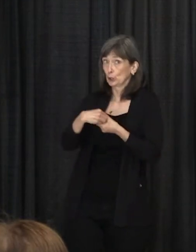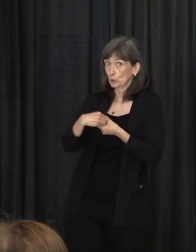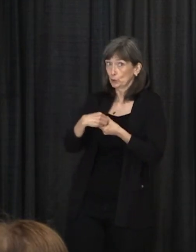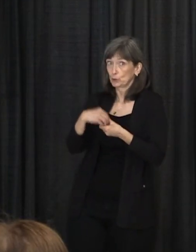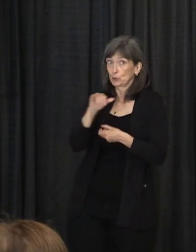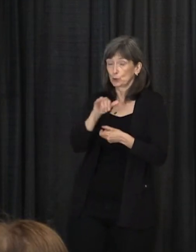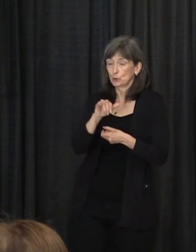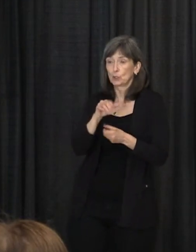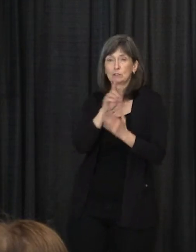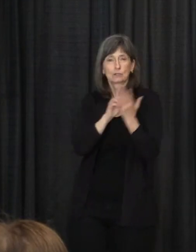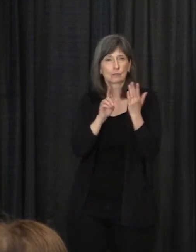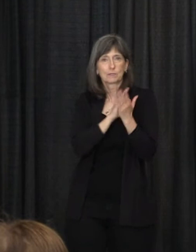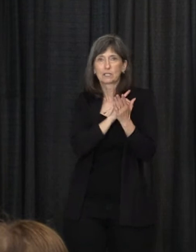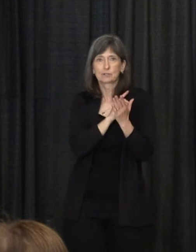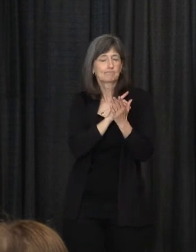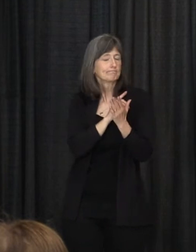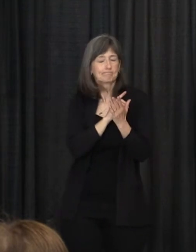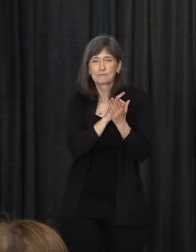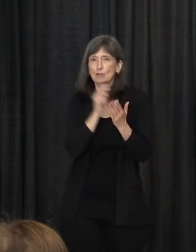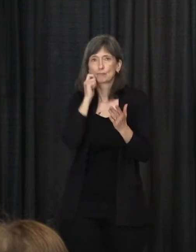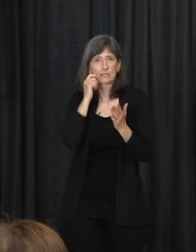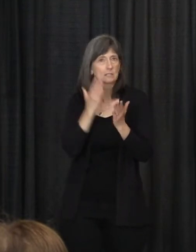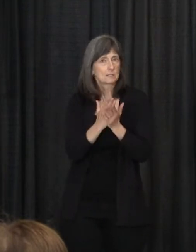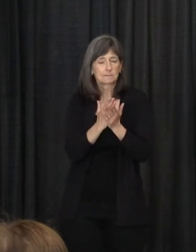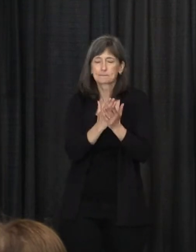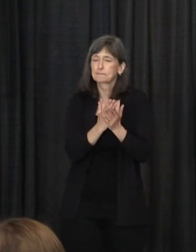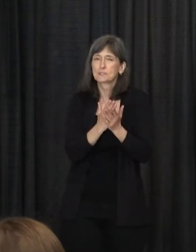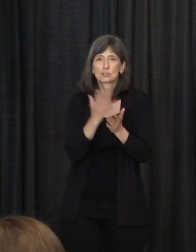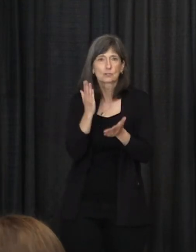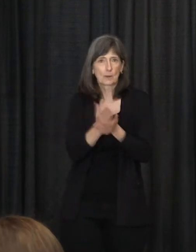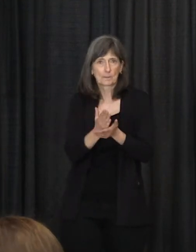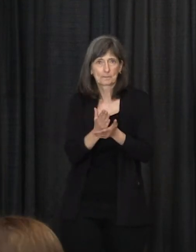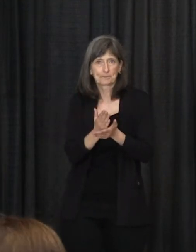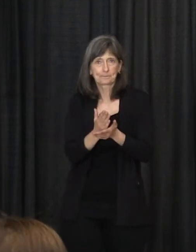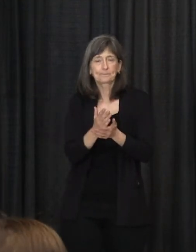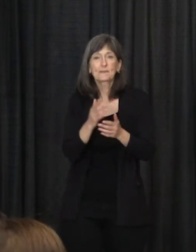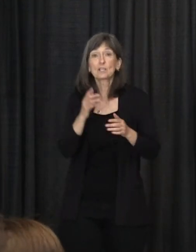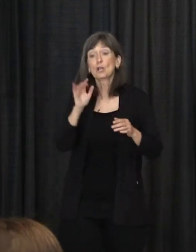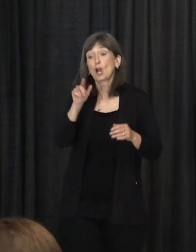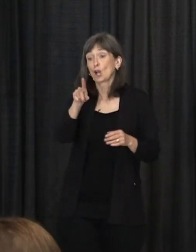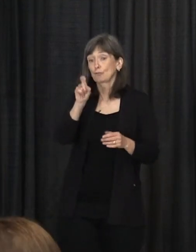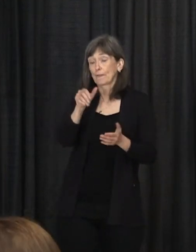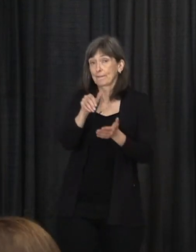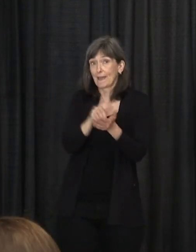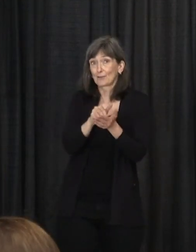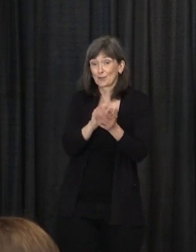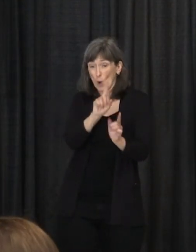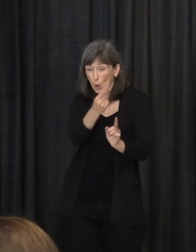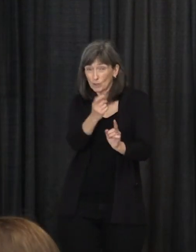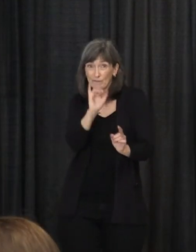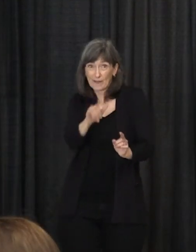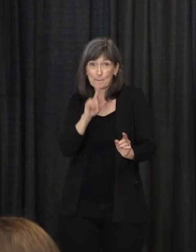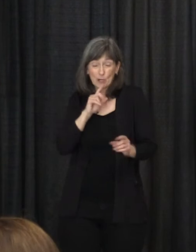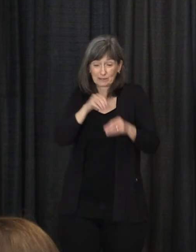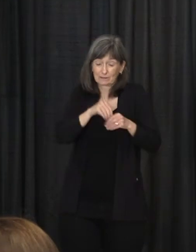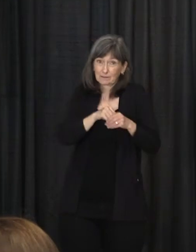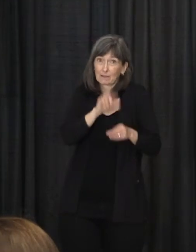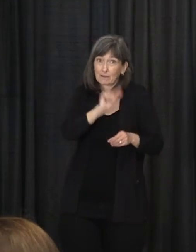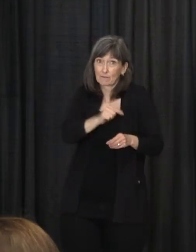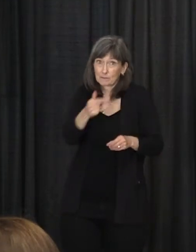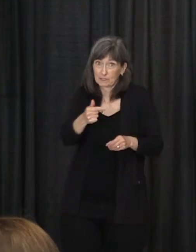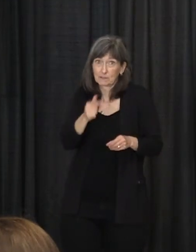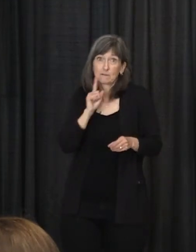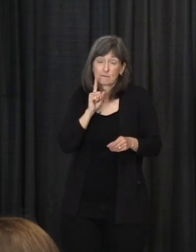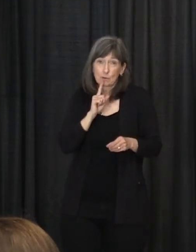fights discrimination, fights racism. $100,000 annually will be invested in that initiative within the government. But